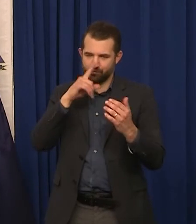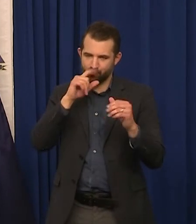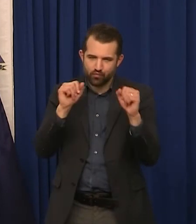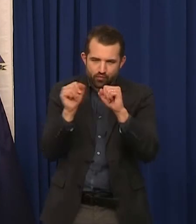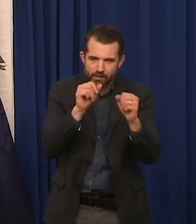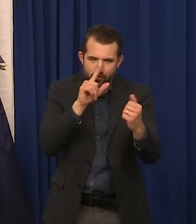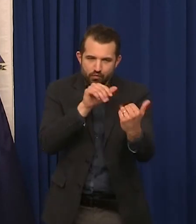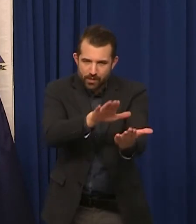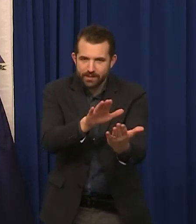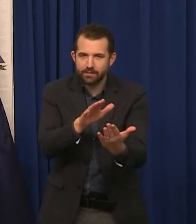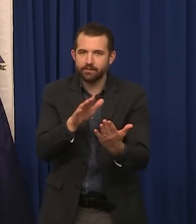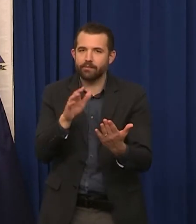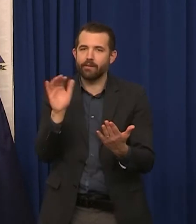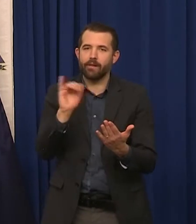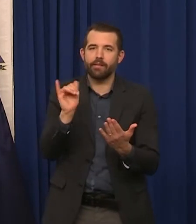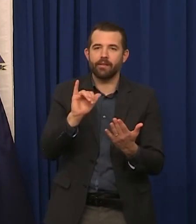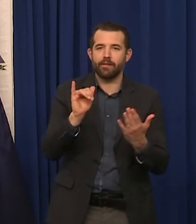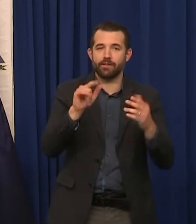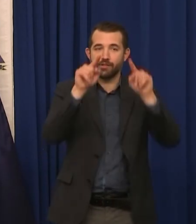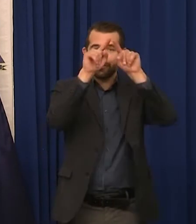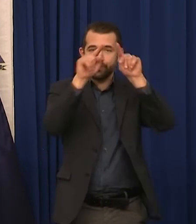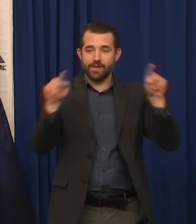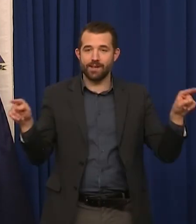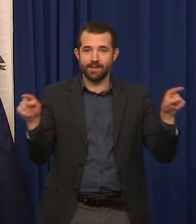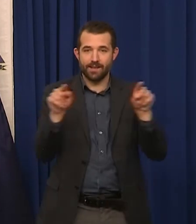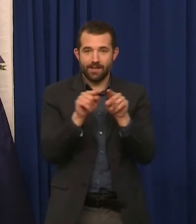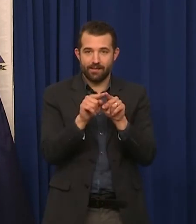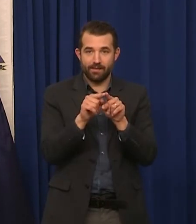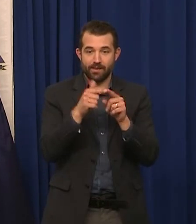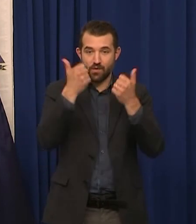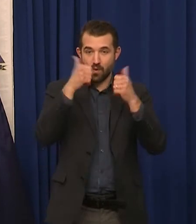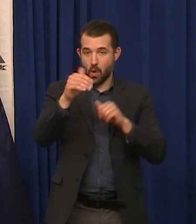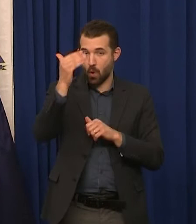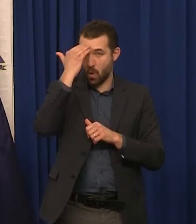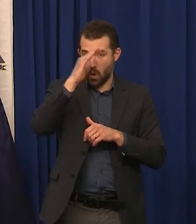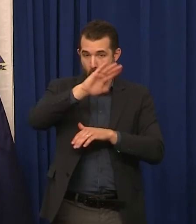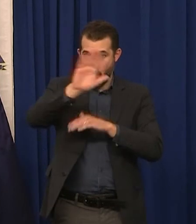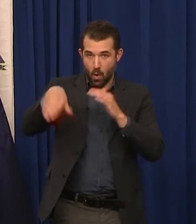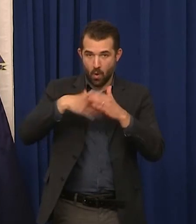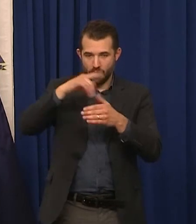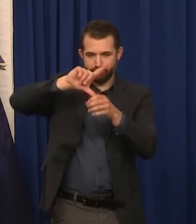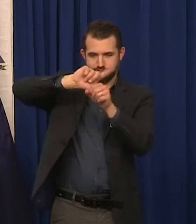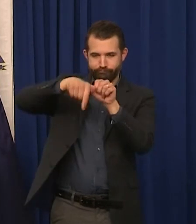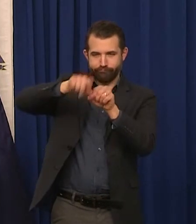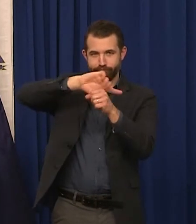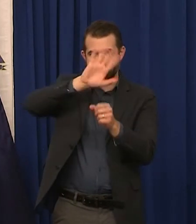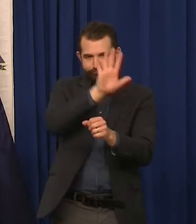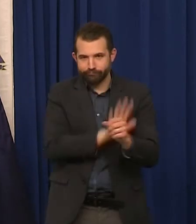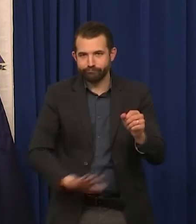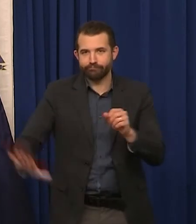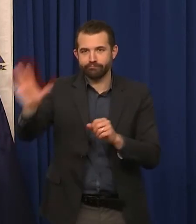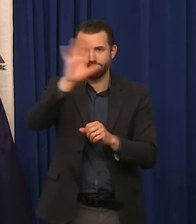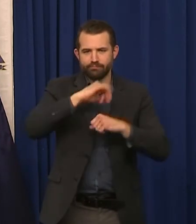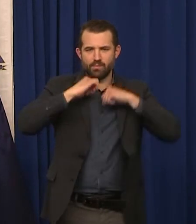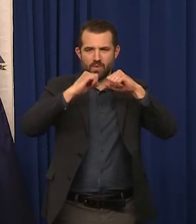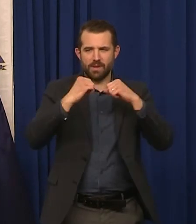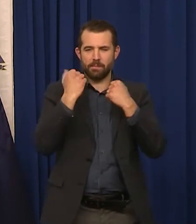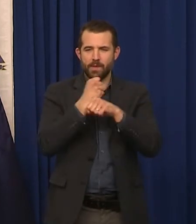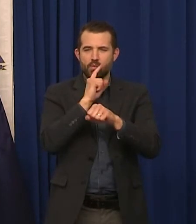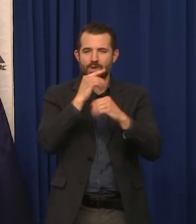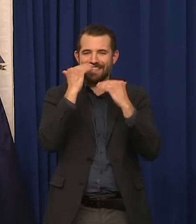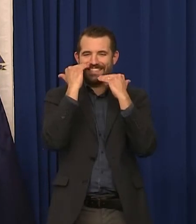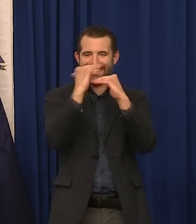to box in the coronavirus. And contact tracing is one part of that triangle. The other pieces